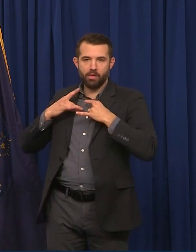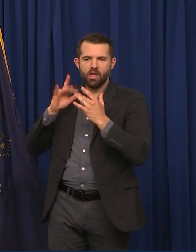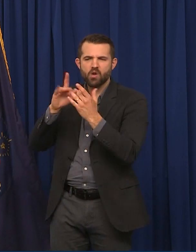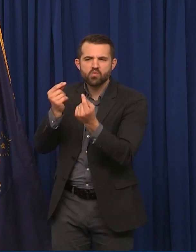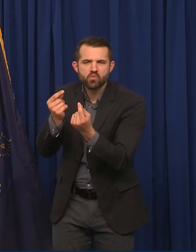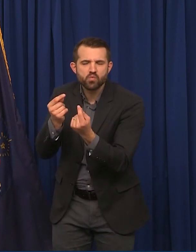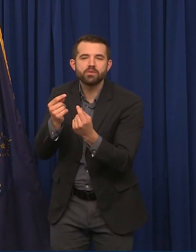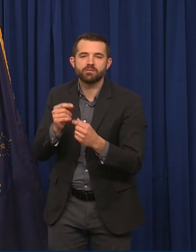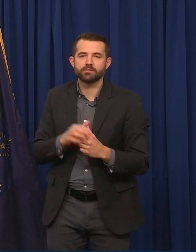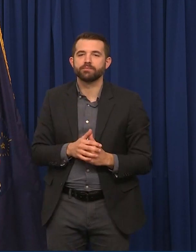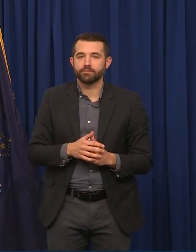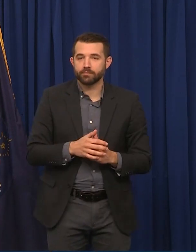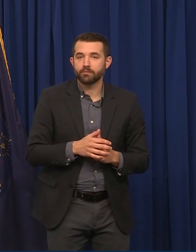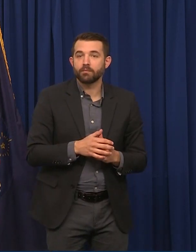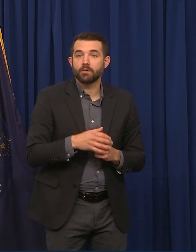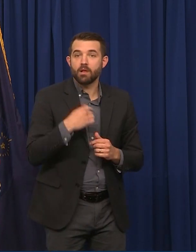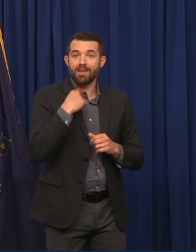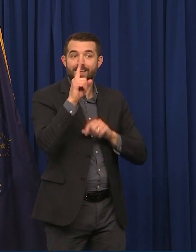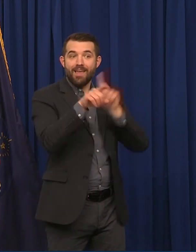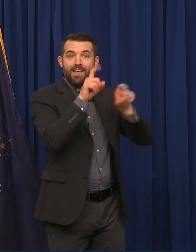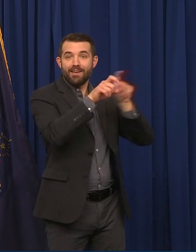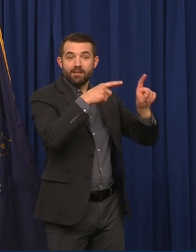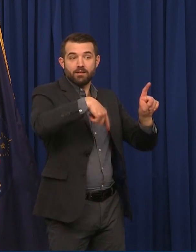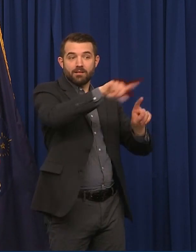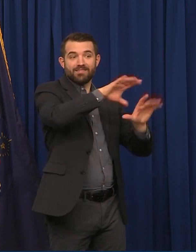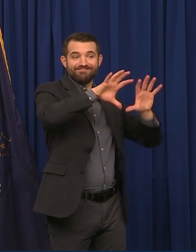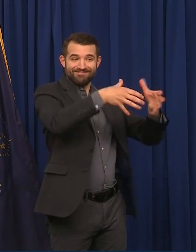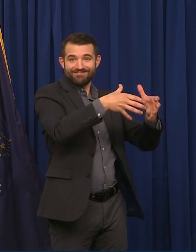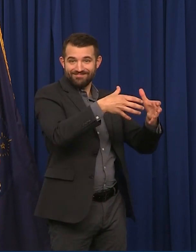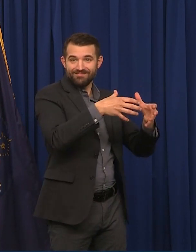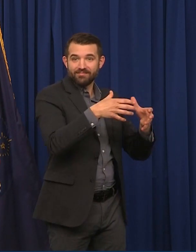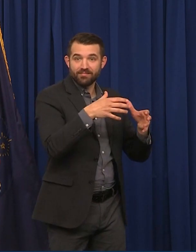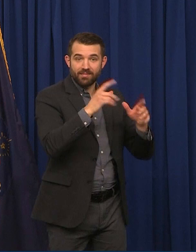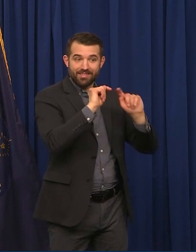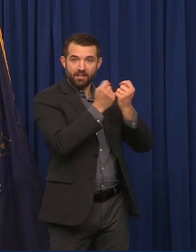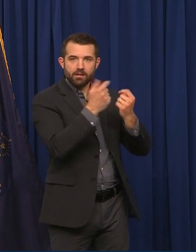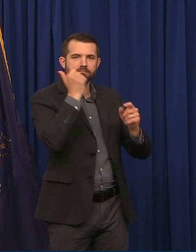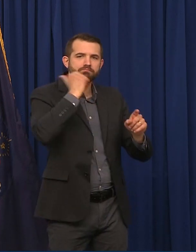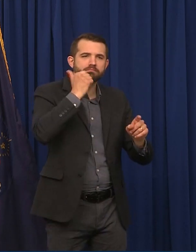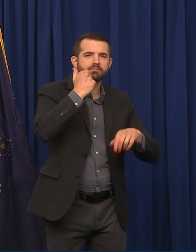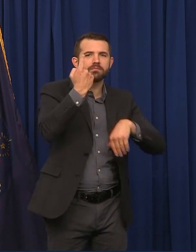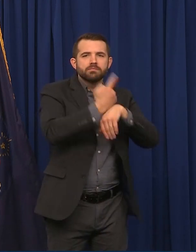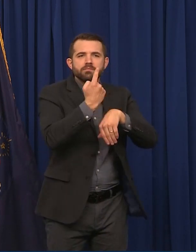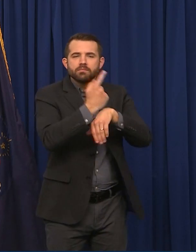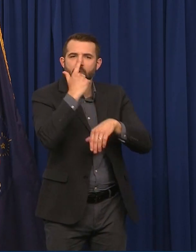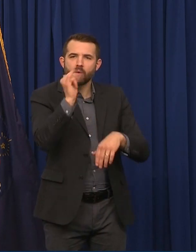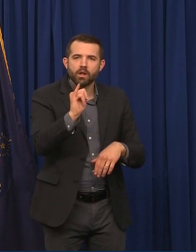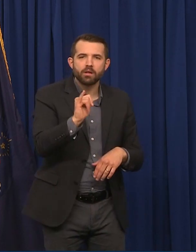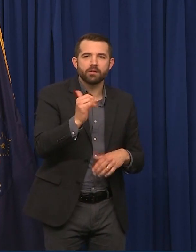epidemiologists across the agency who maybe in their day job, they are a cardiac